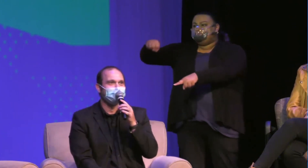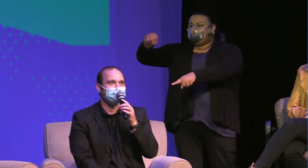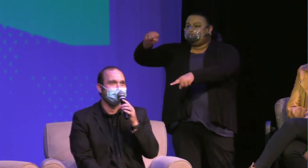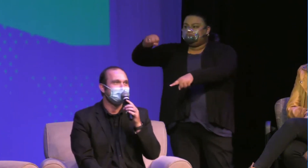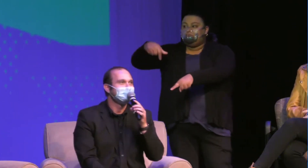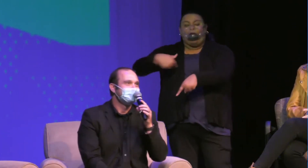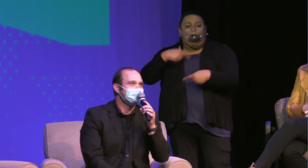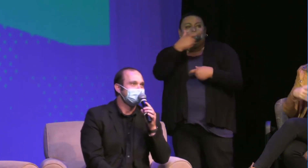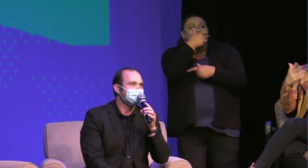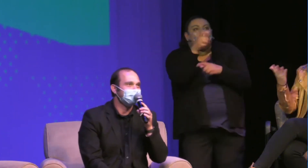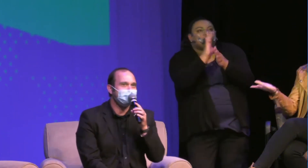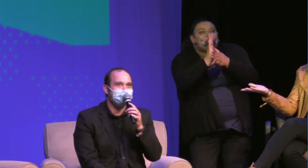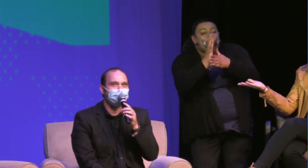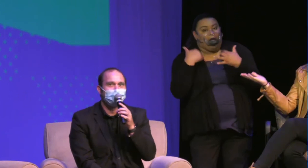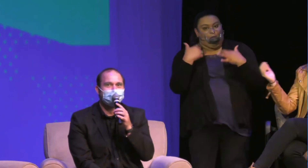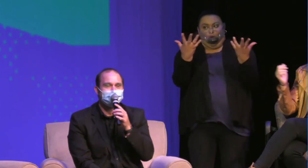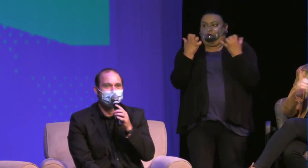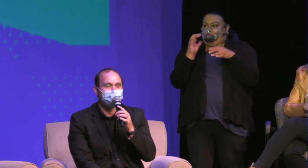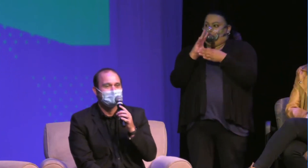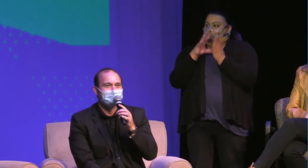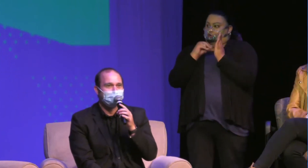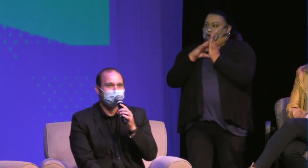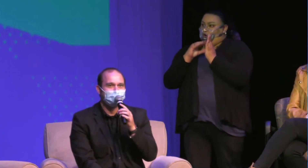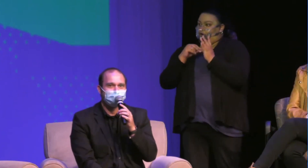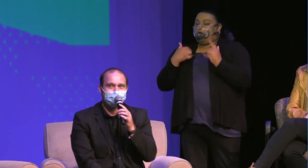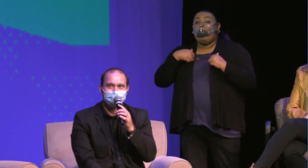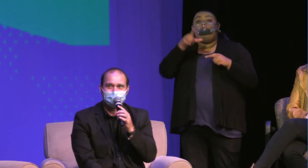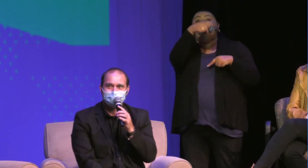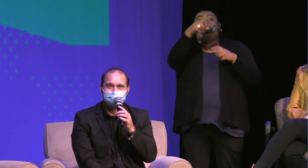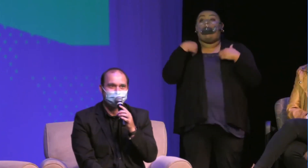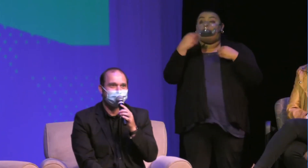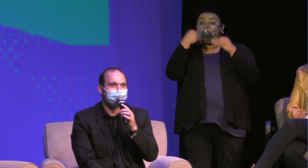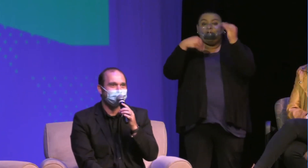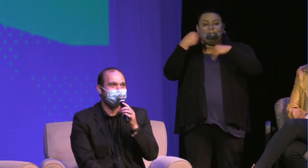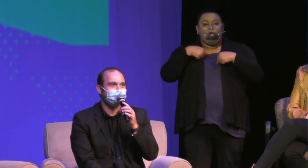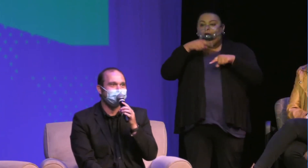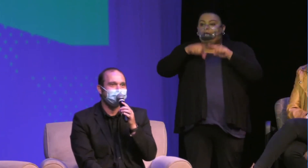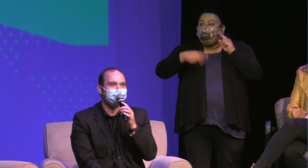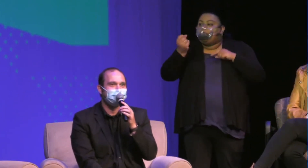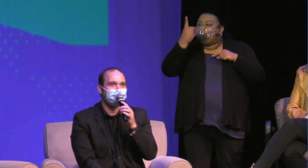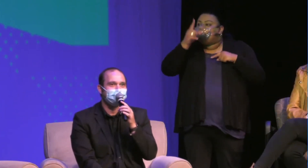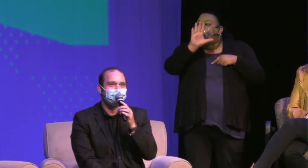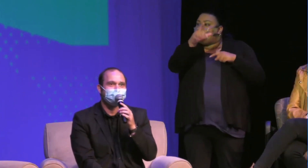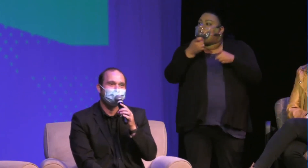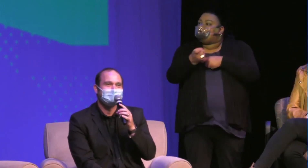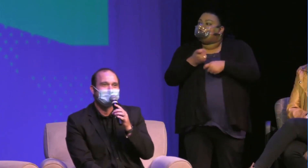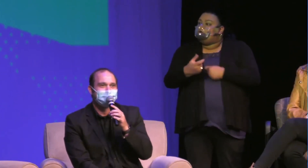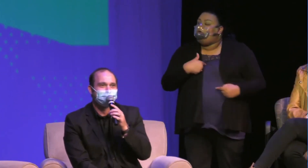watching the movie. I was so upset watching them have their meal and I couldn't understand any of the